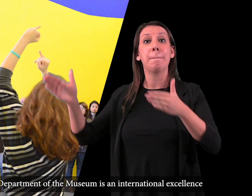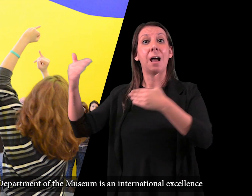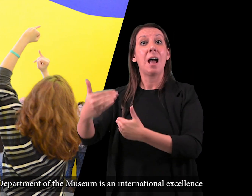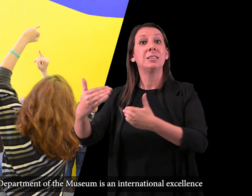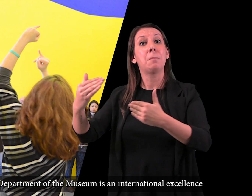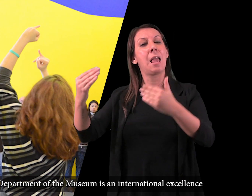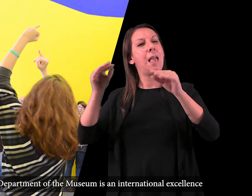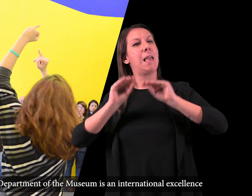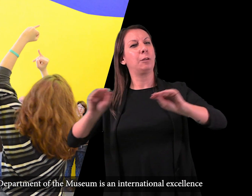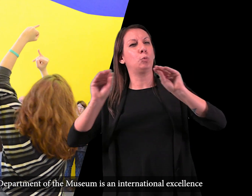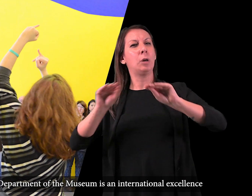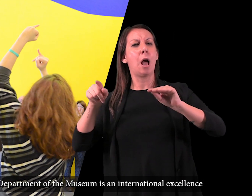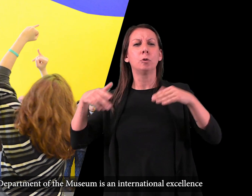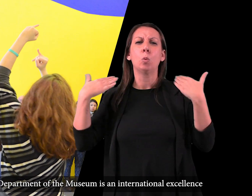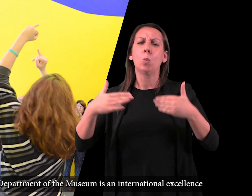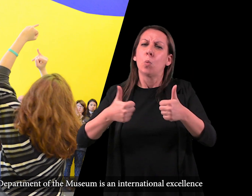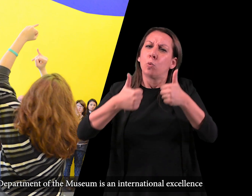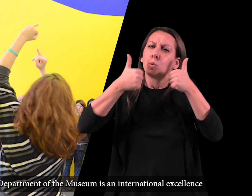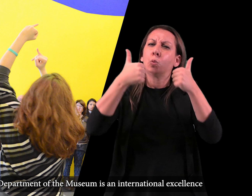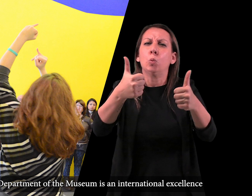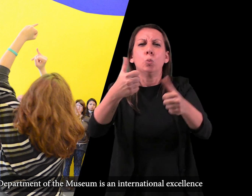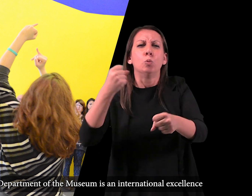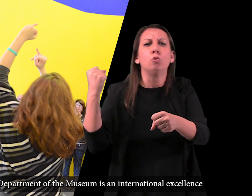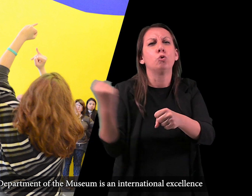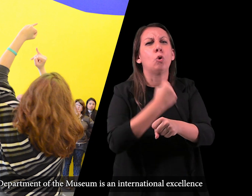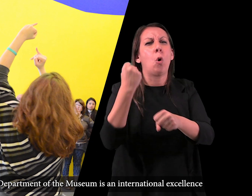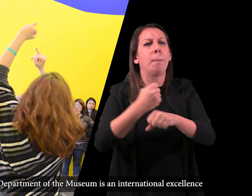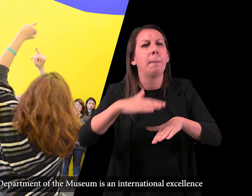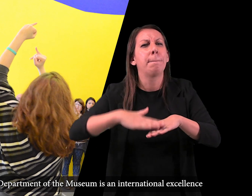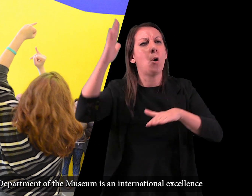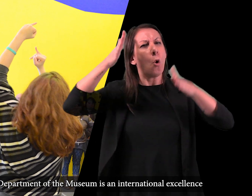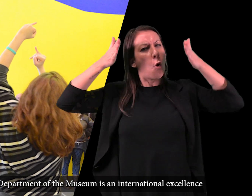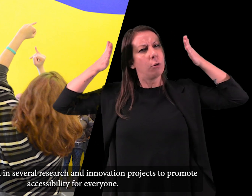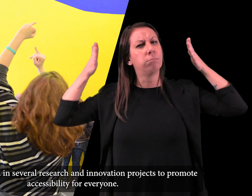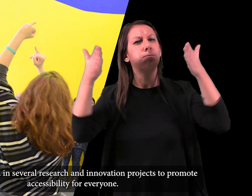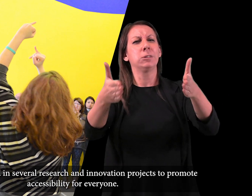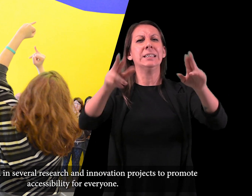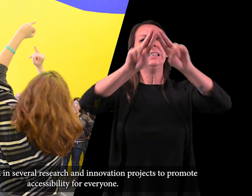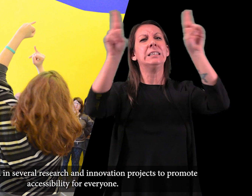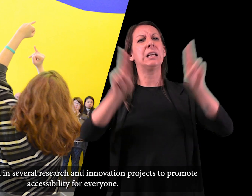The Education Department of the museum is an international excellence